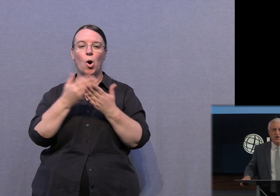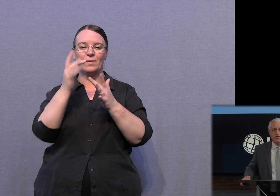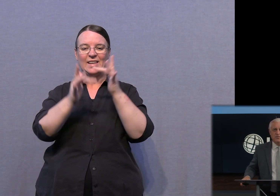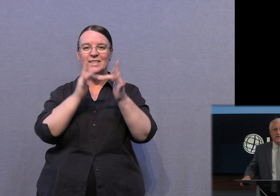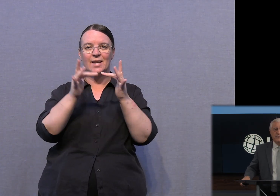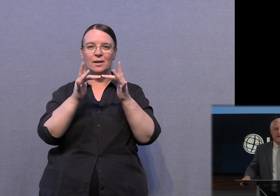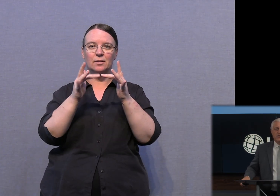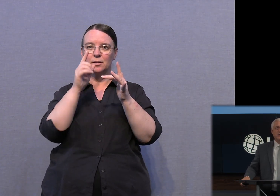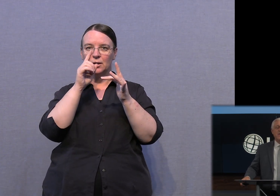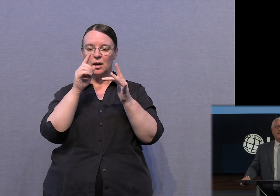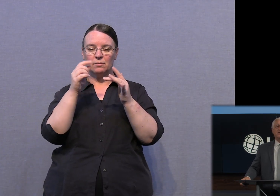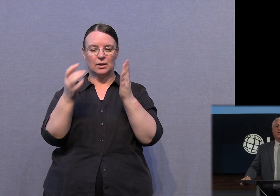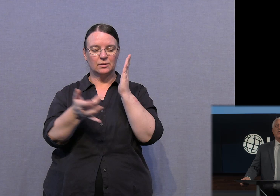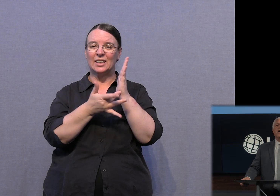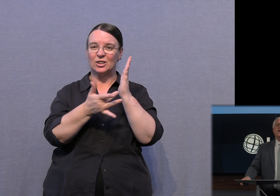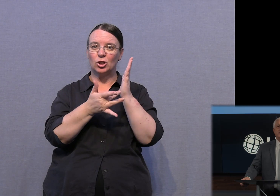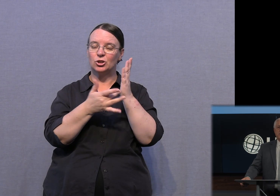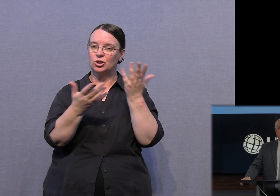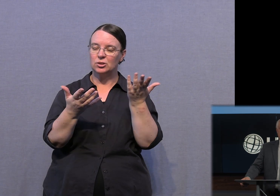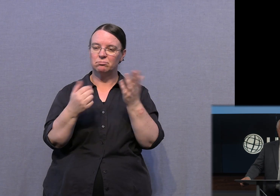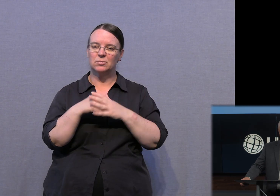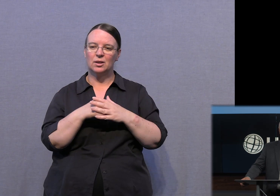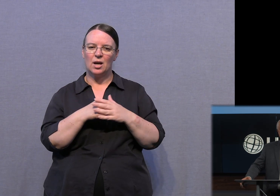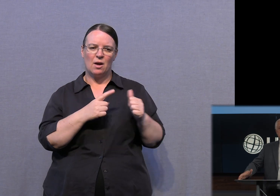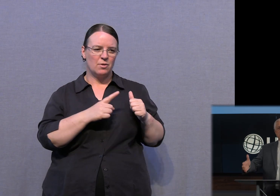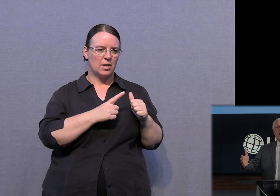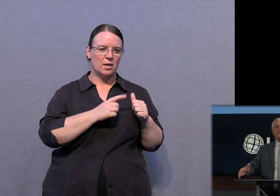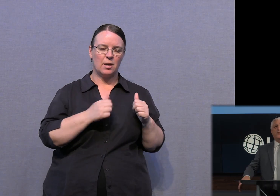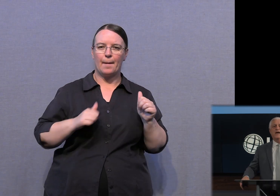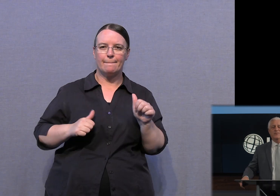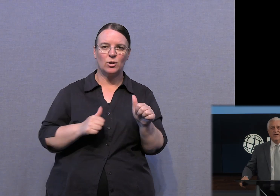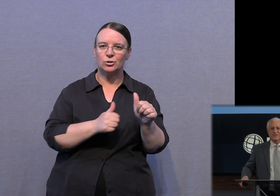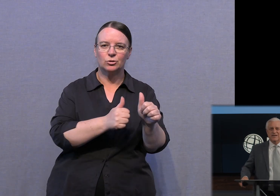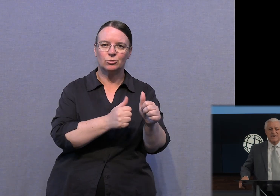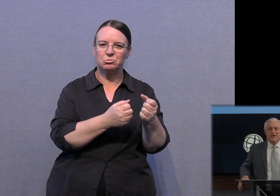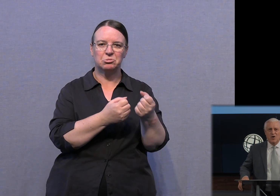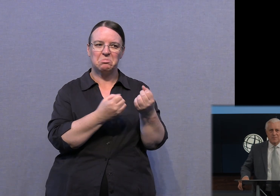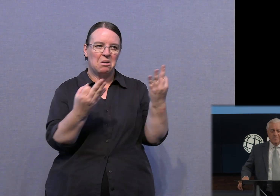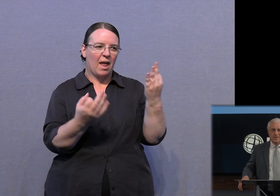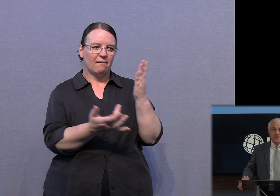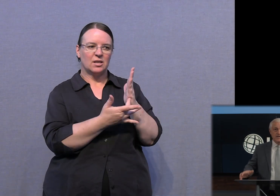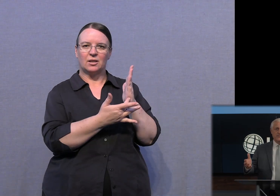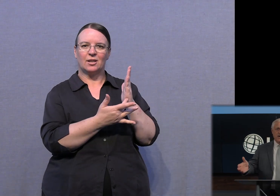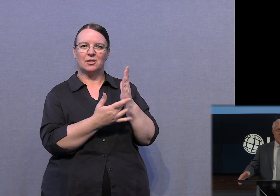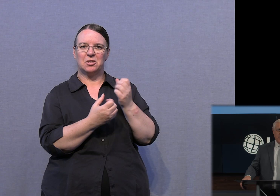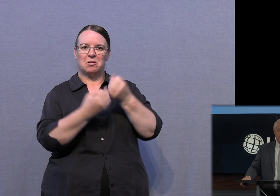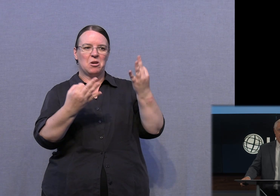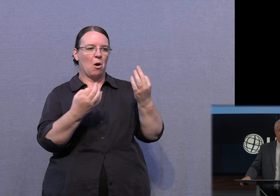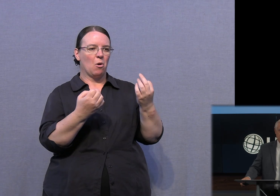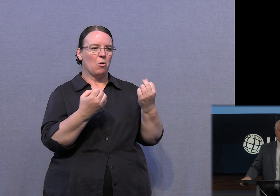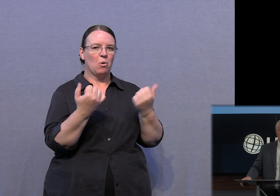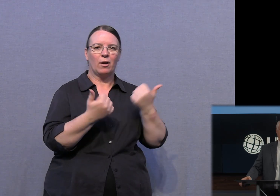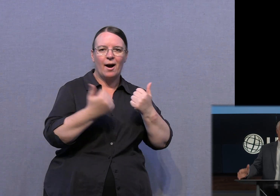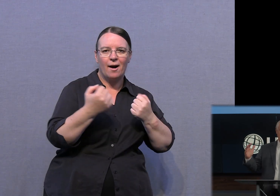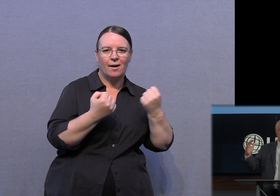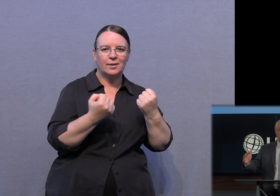of the church. We've used methods that were not known to the apostles. The apostles didn't have the printing press. They didn't have the automobile. They didn't have the airplane.